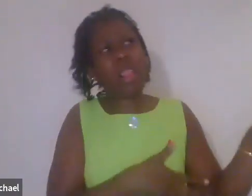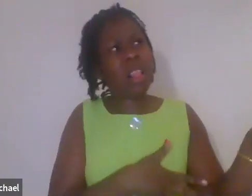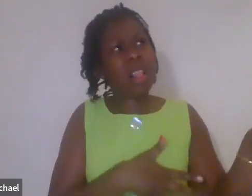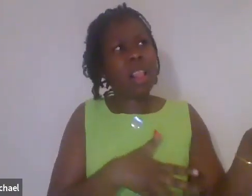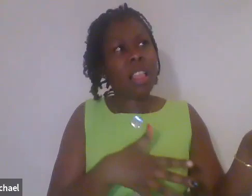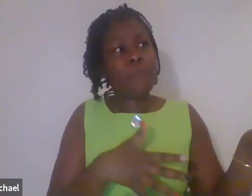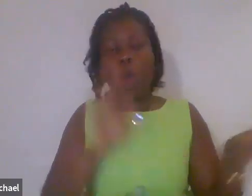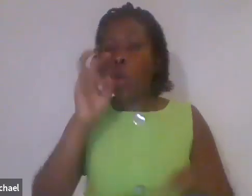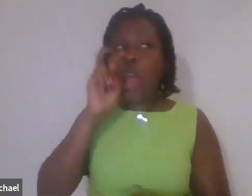disability.